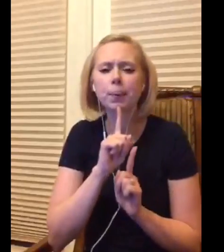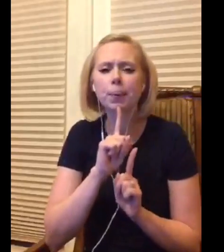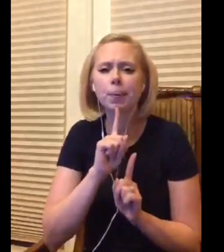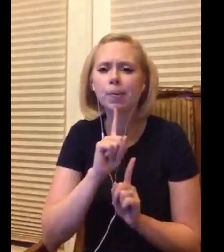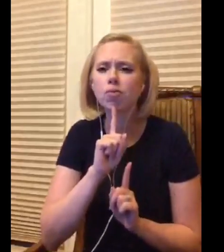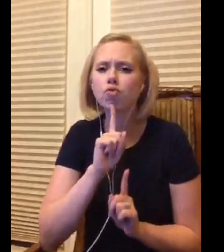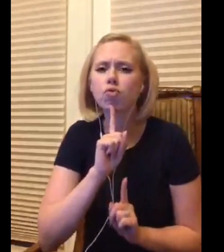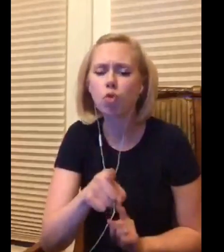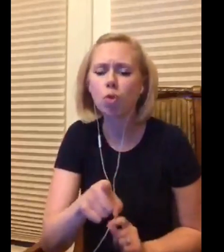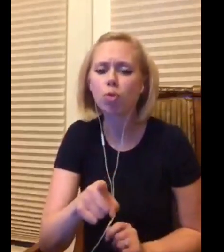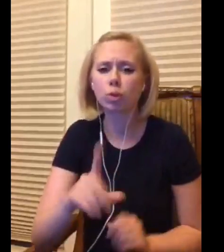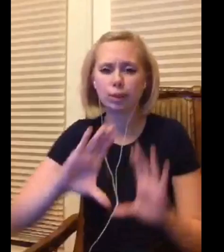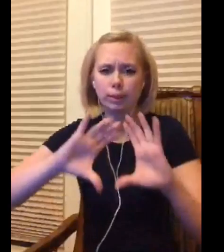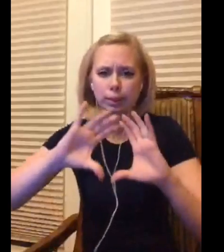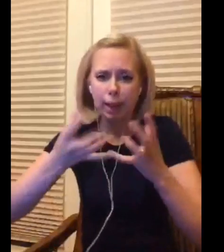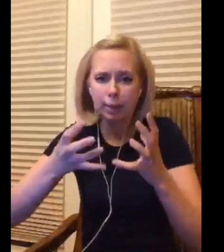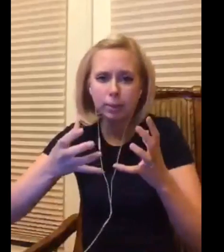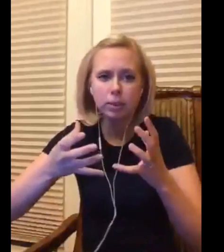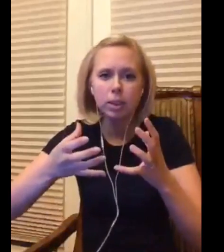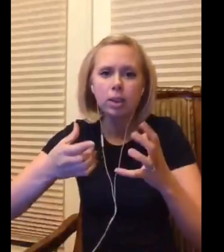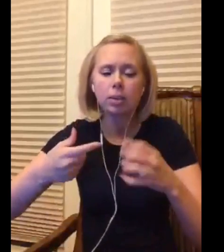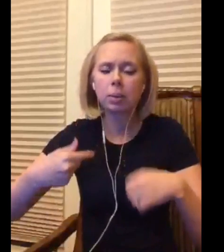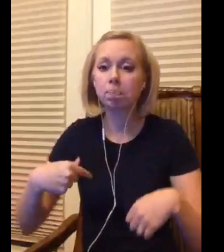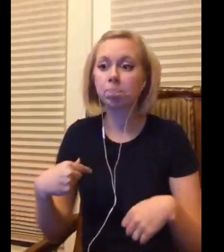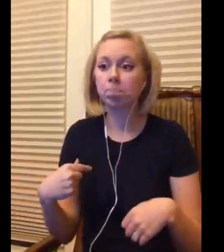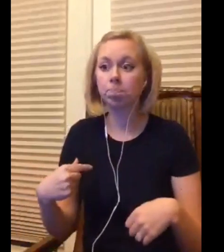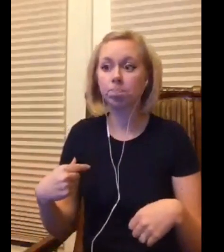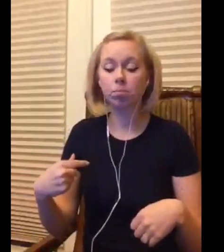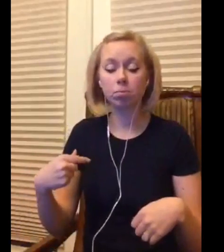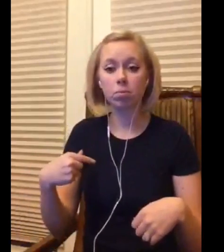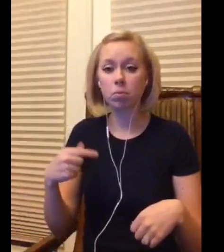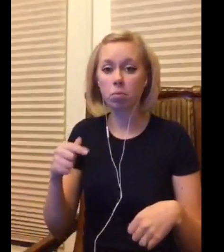it. One of the students said, really?